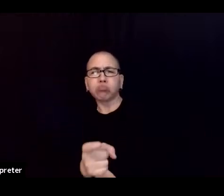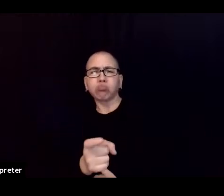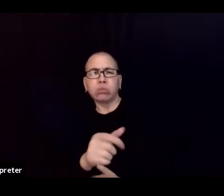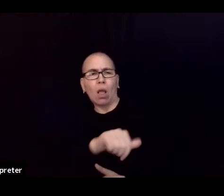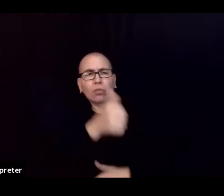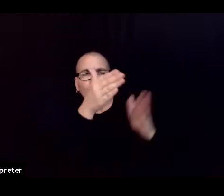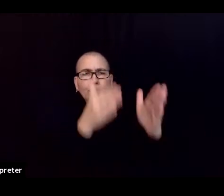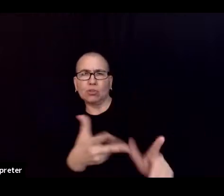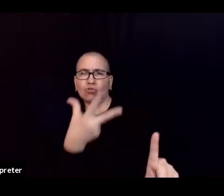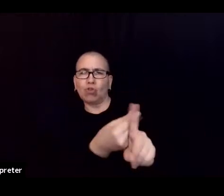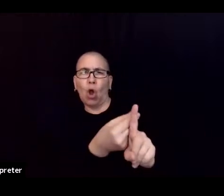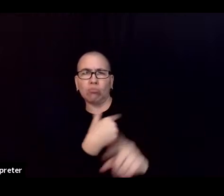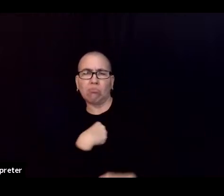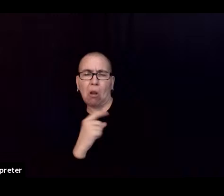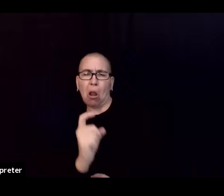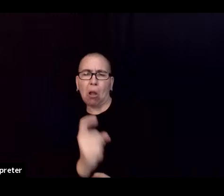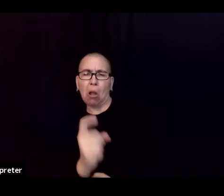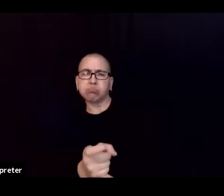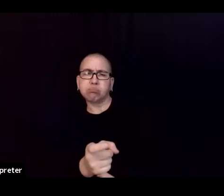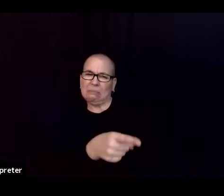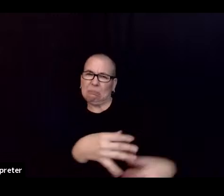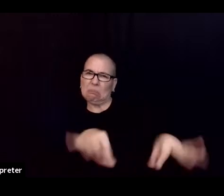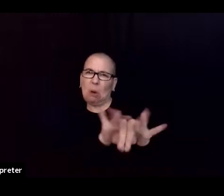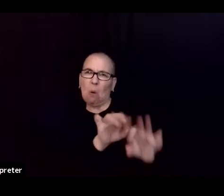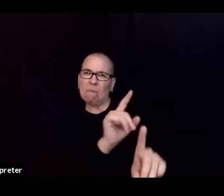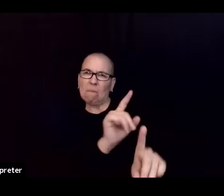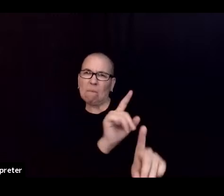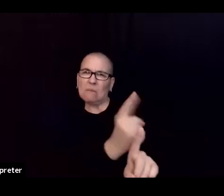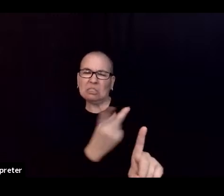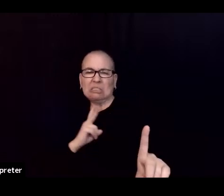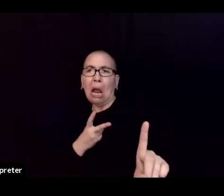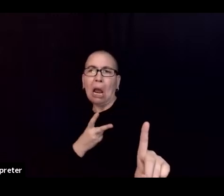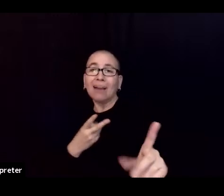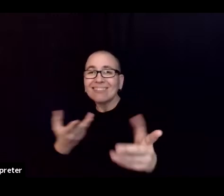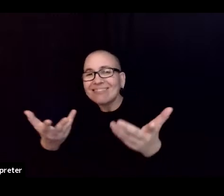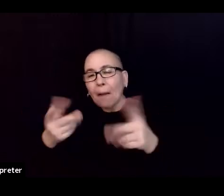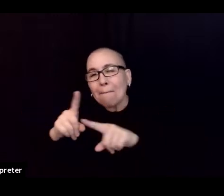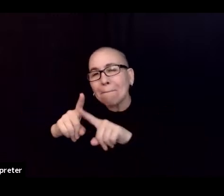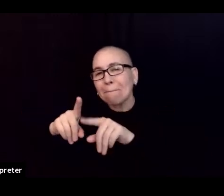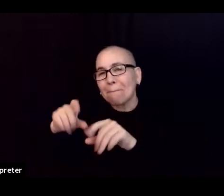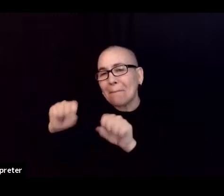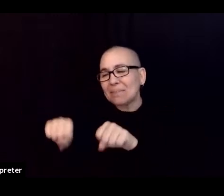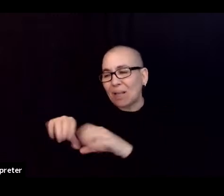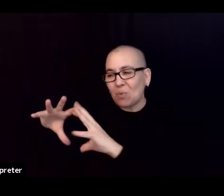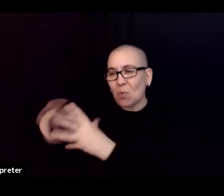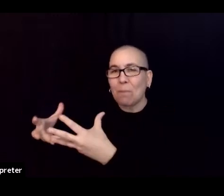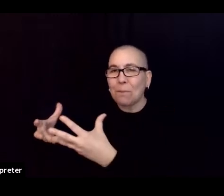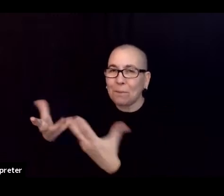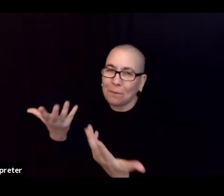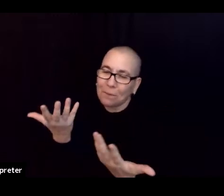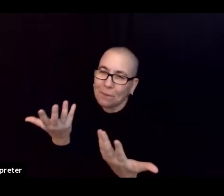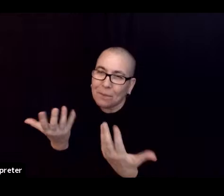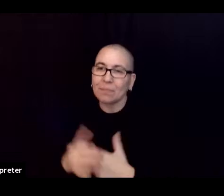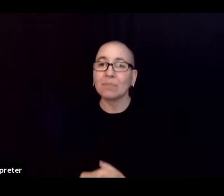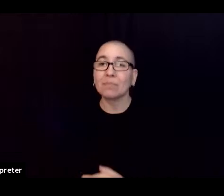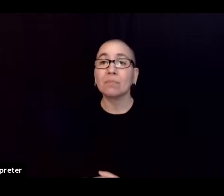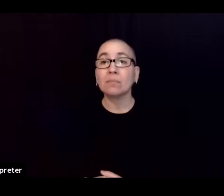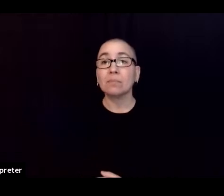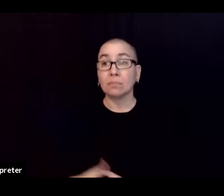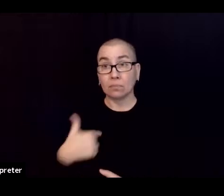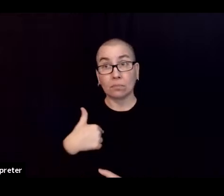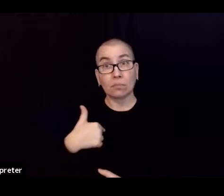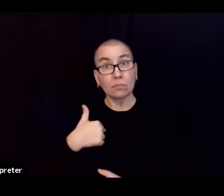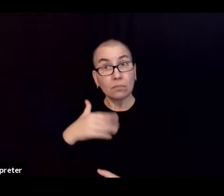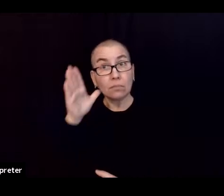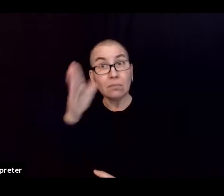higher need got it first. So I think there are a number of people out there that fully intend to get vaccinated, and as